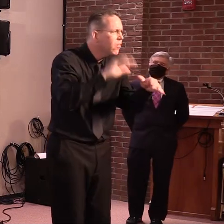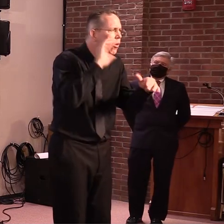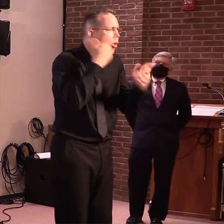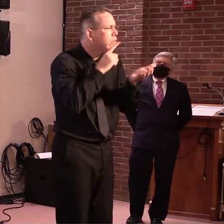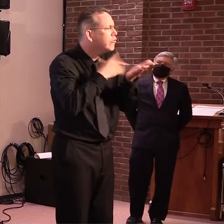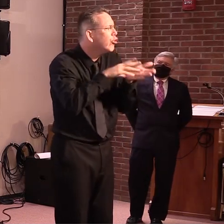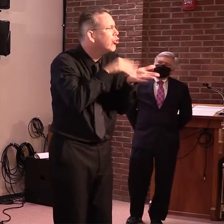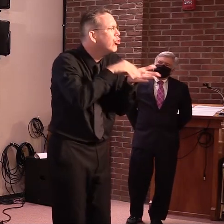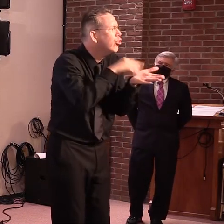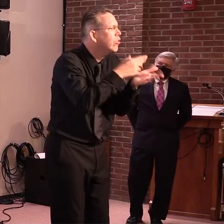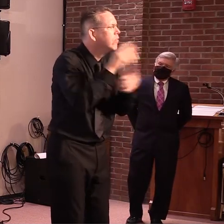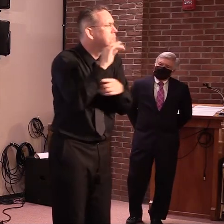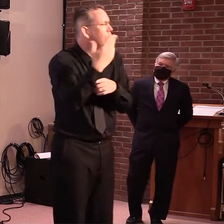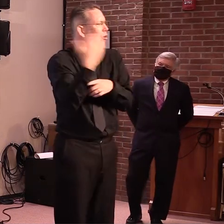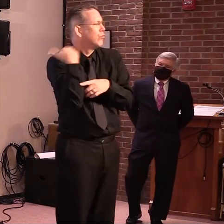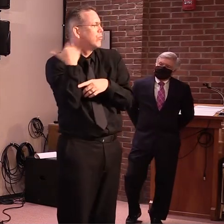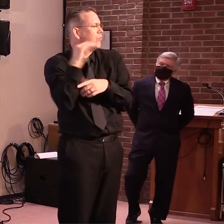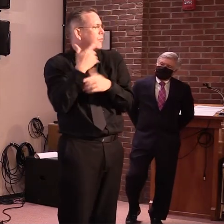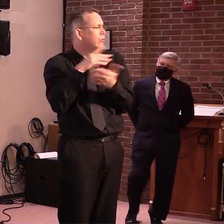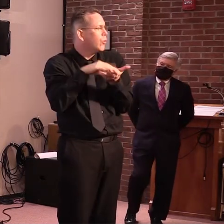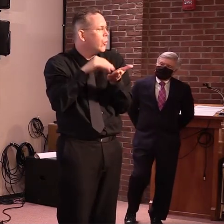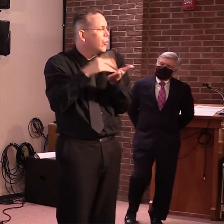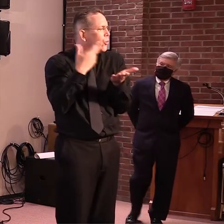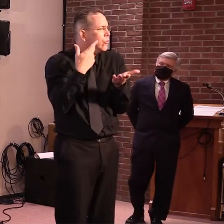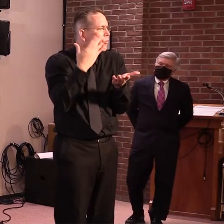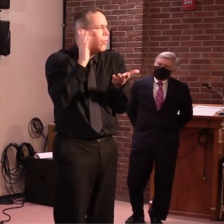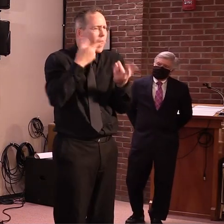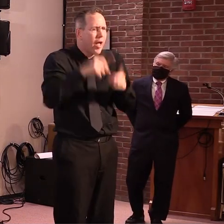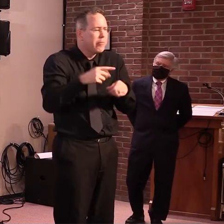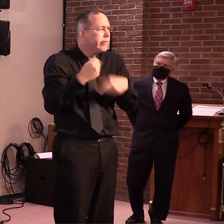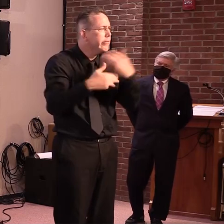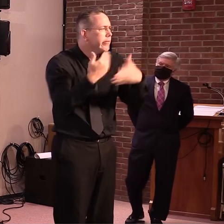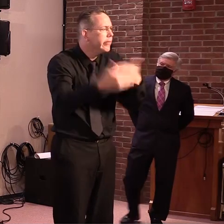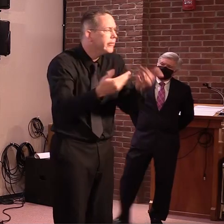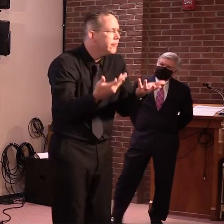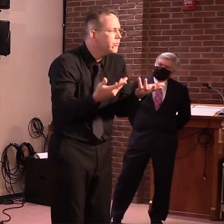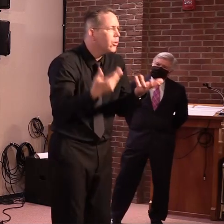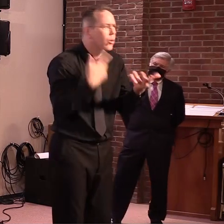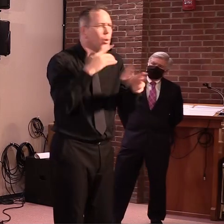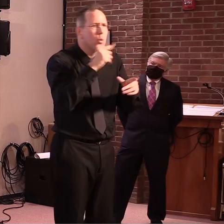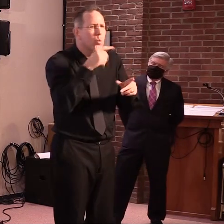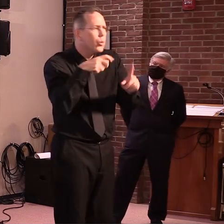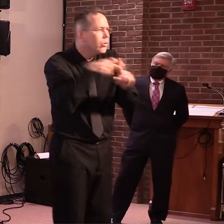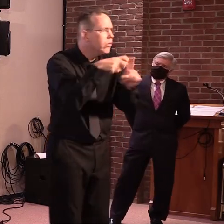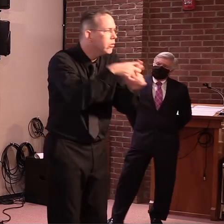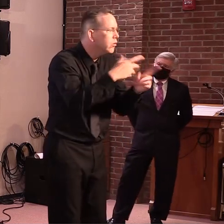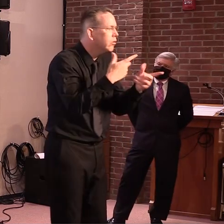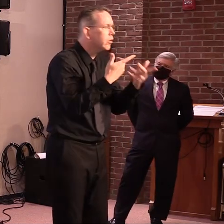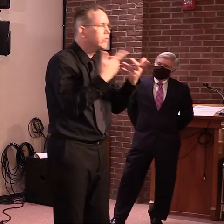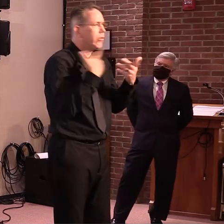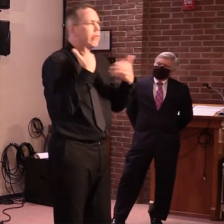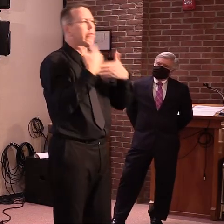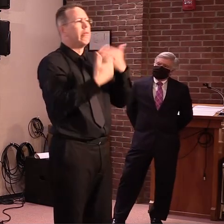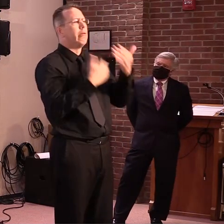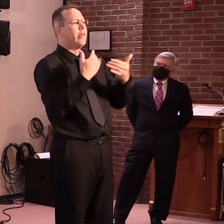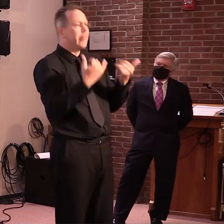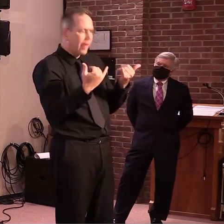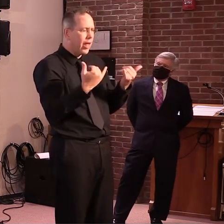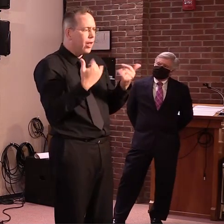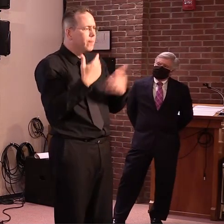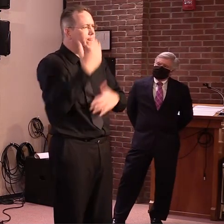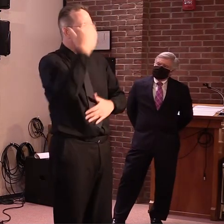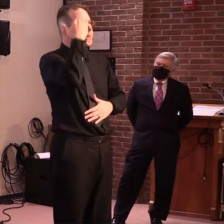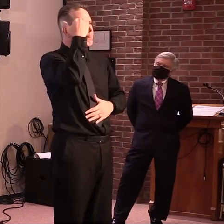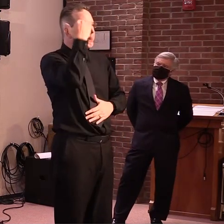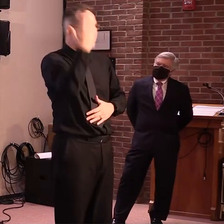of any sort, we're able to trace it back, to confine it so that it doesn't spread. So I'm not